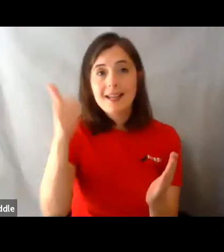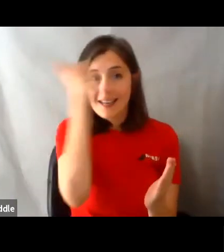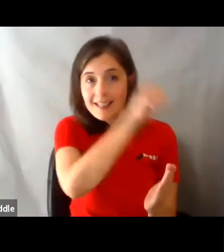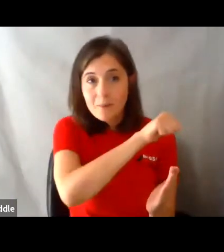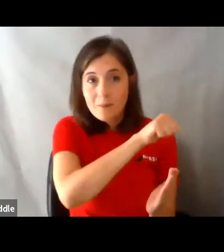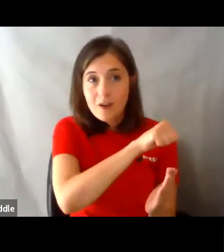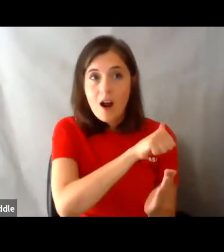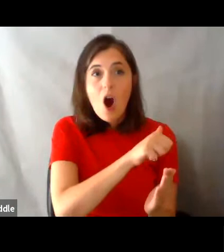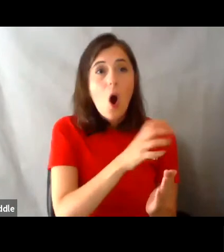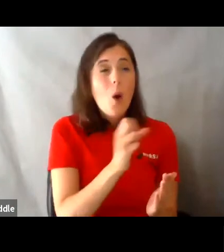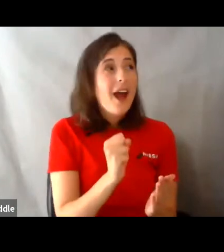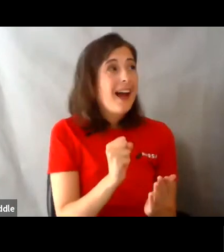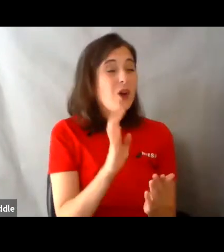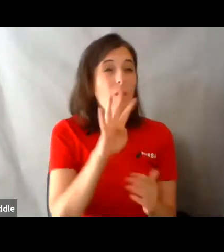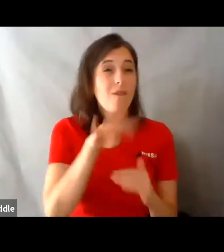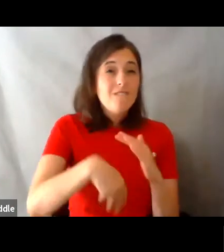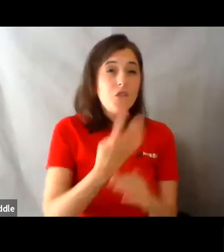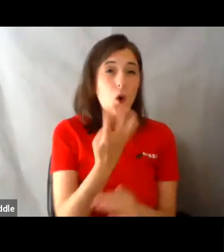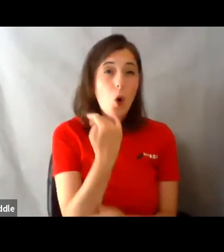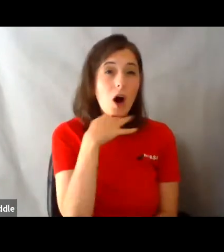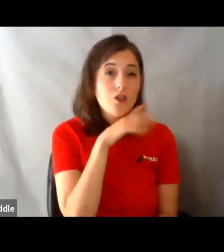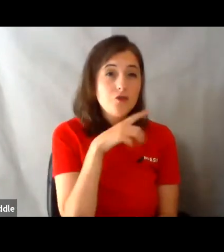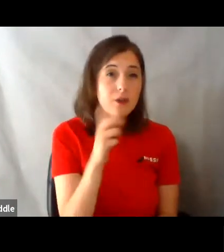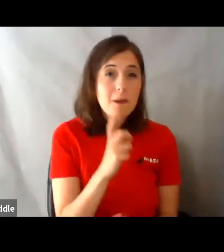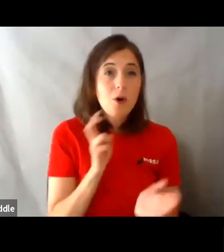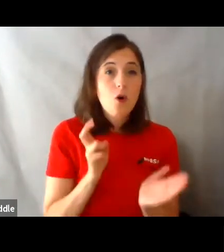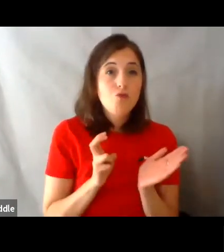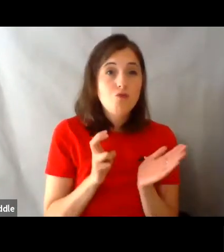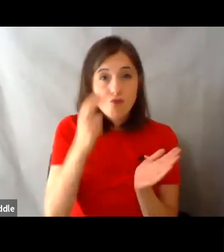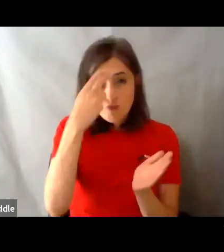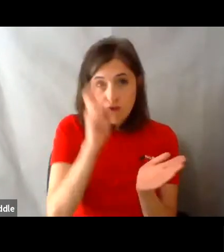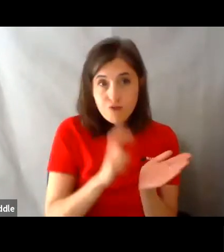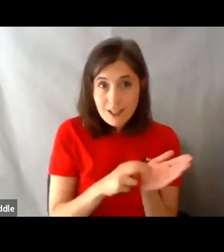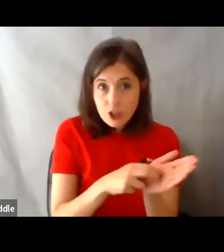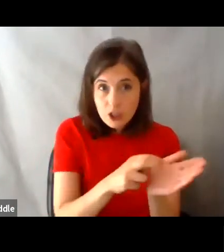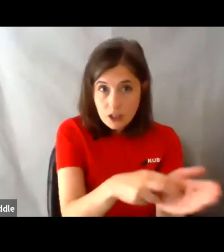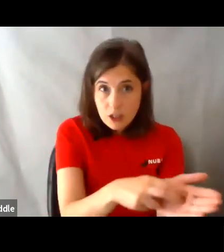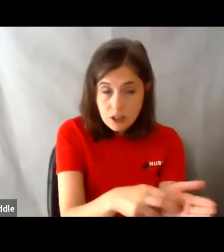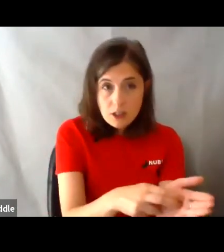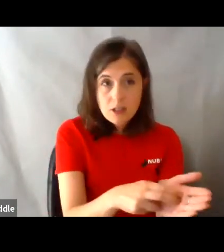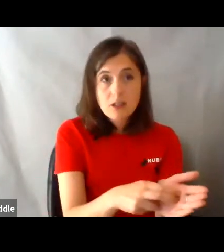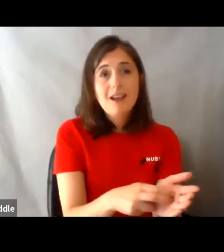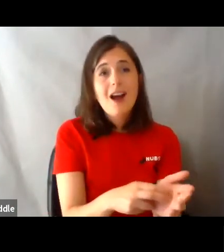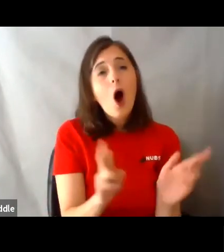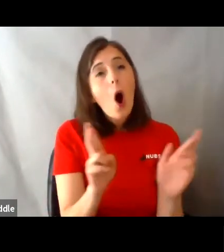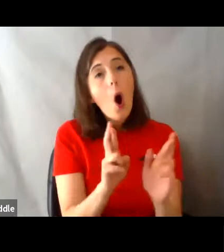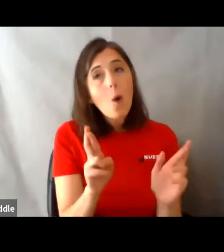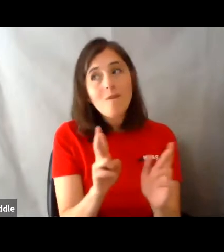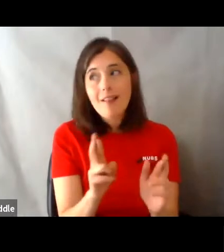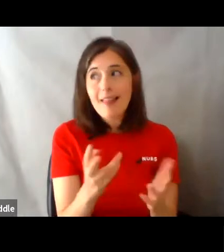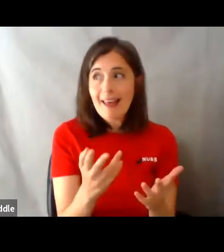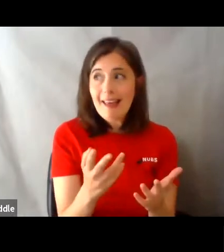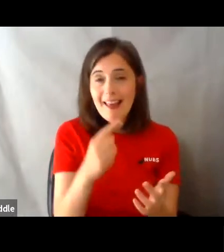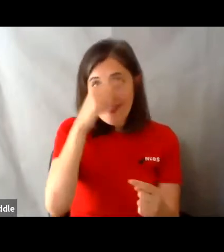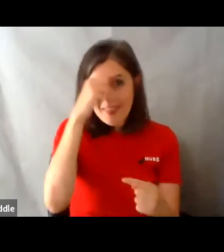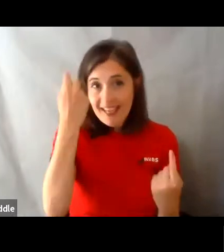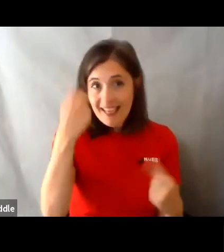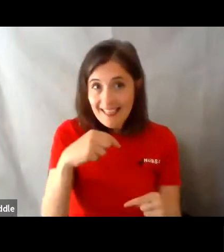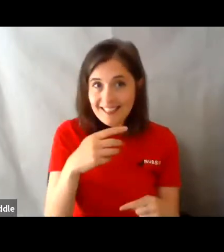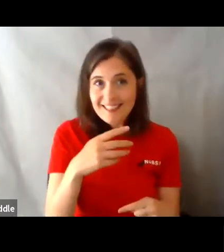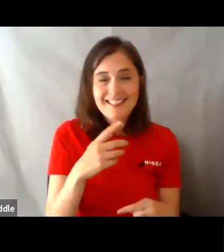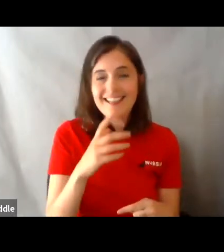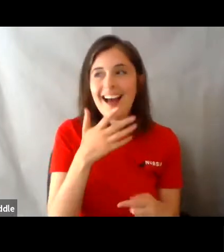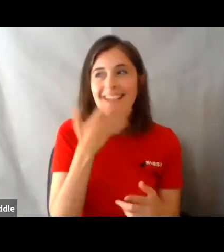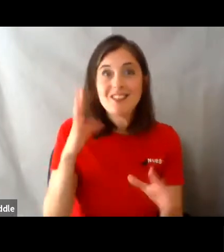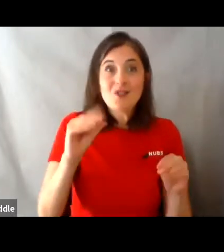people register their interest in tonight's event. Hopefully the heat hasn't got too many of you and you'll be able to join us. I can't promise I won't